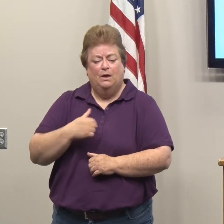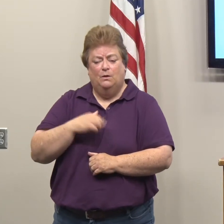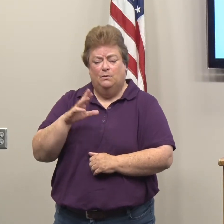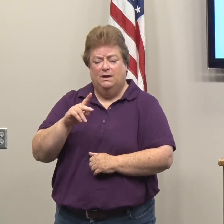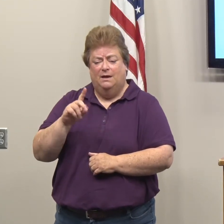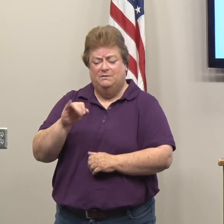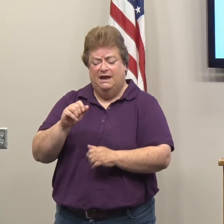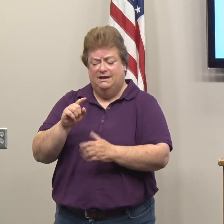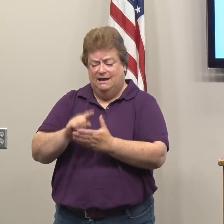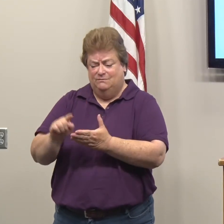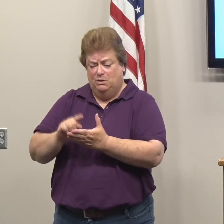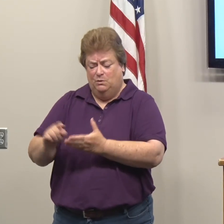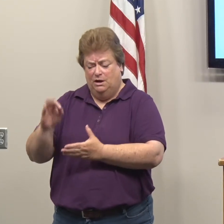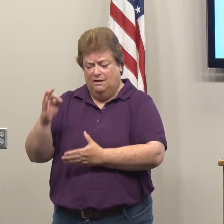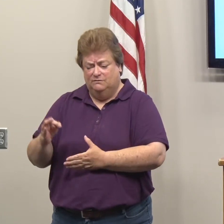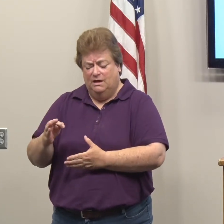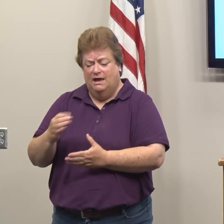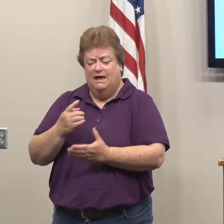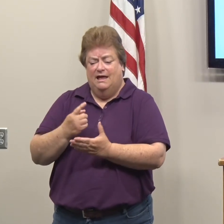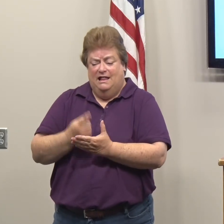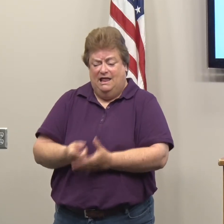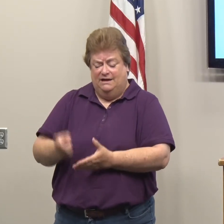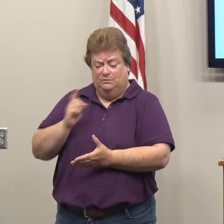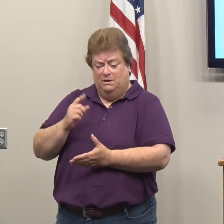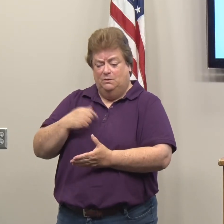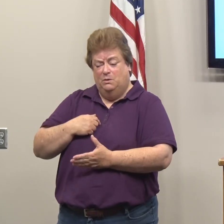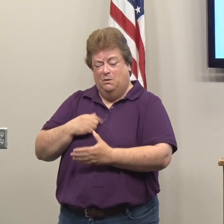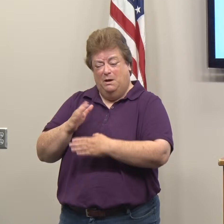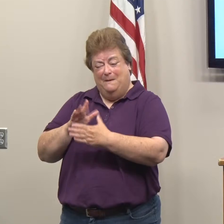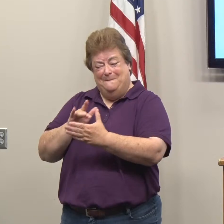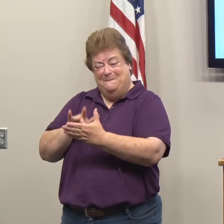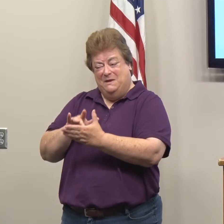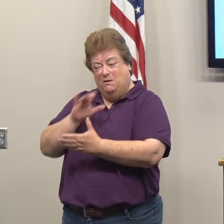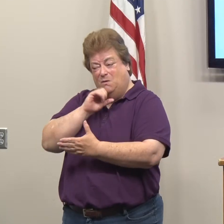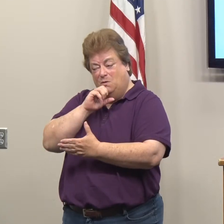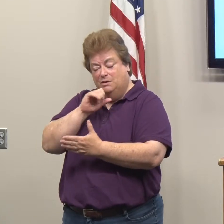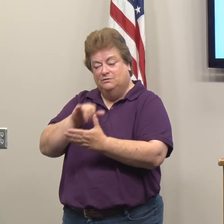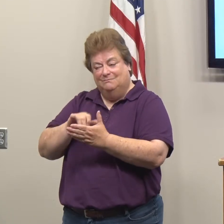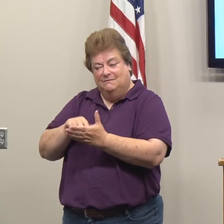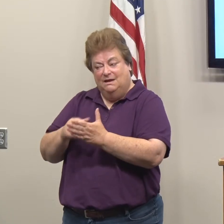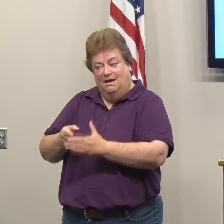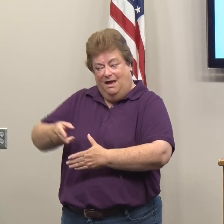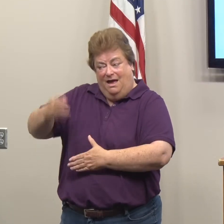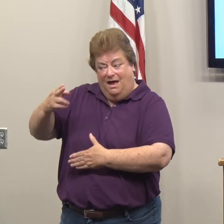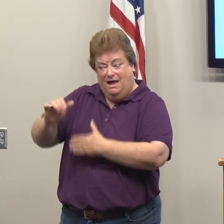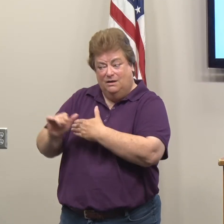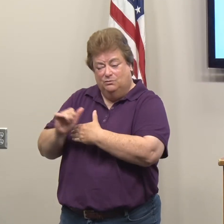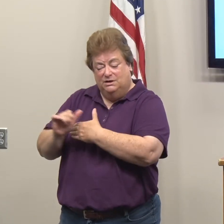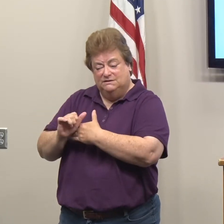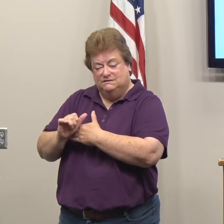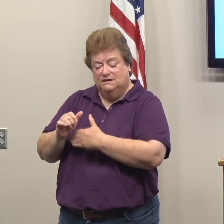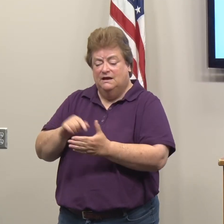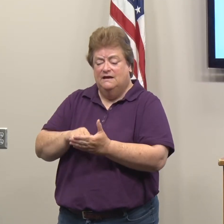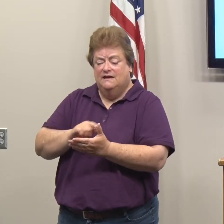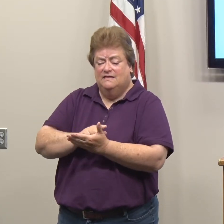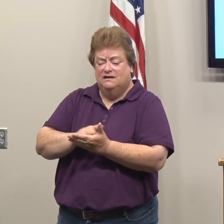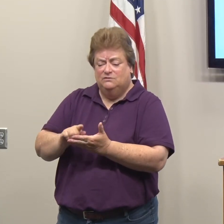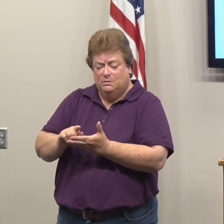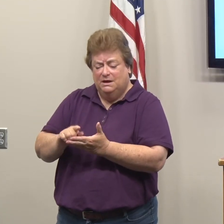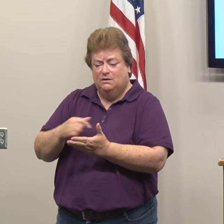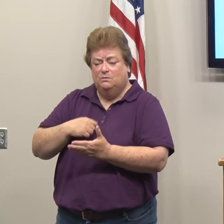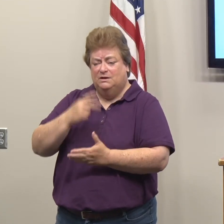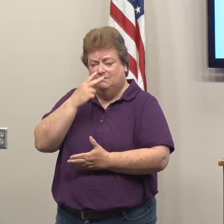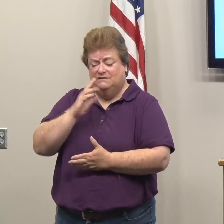Friday, and last week we landed in the mid-orange range, indicating a high risk of the virus. This week, we have seen